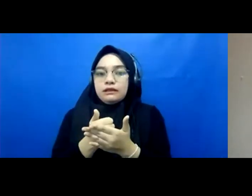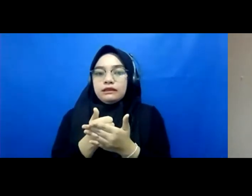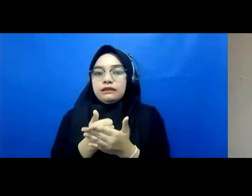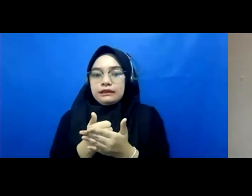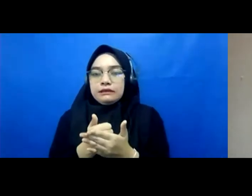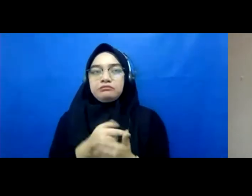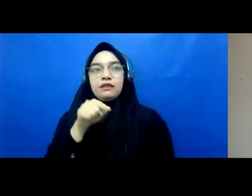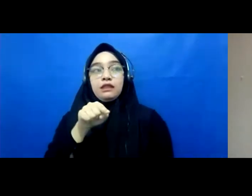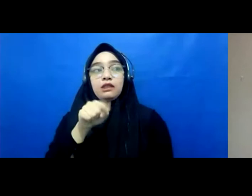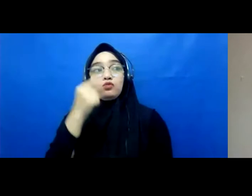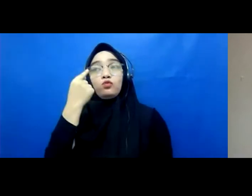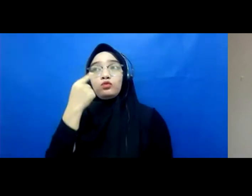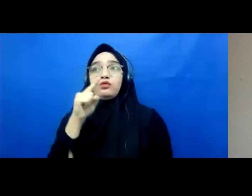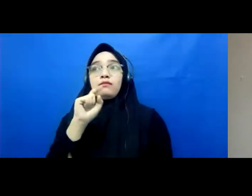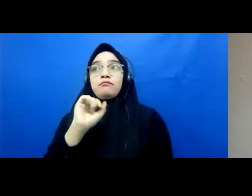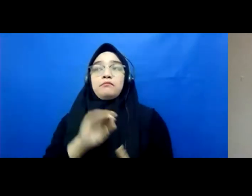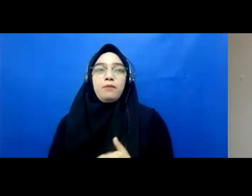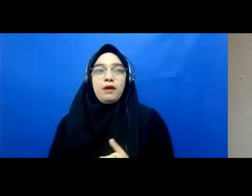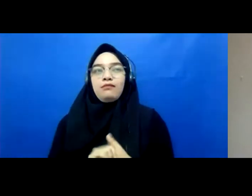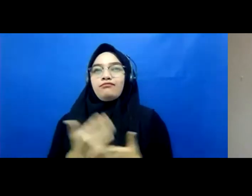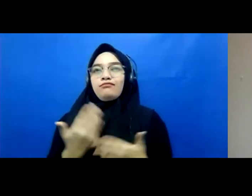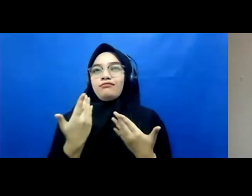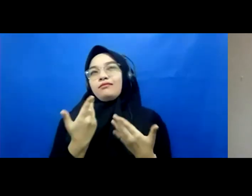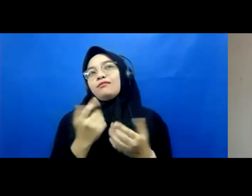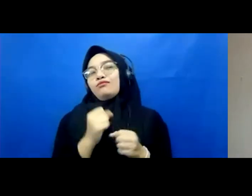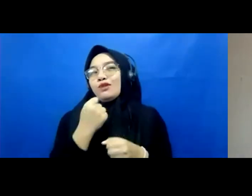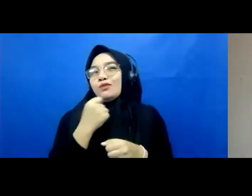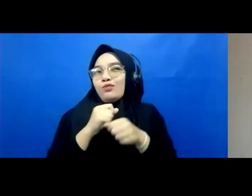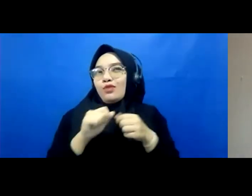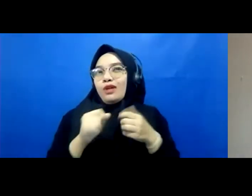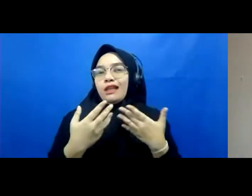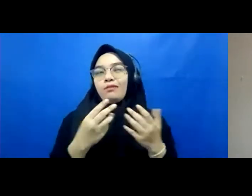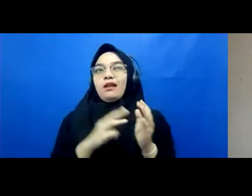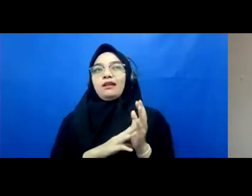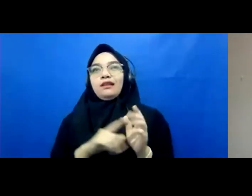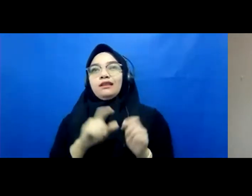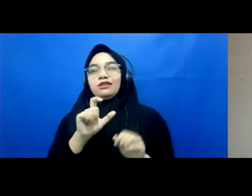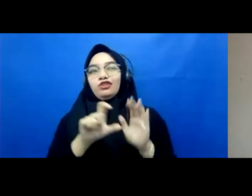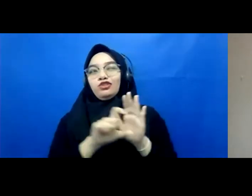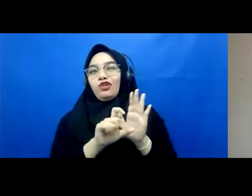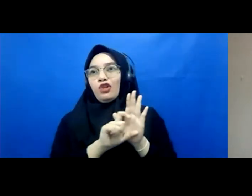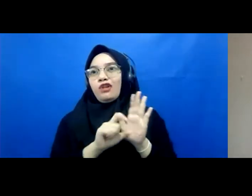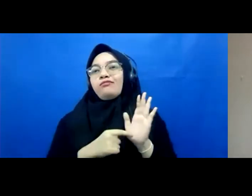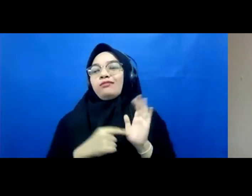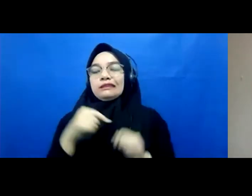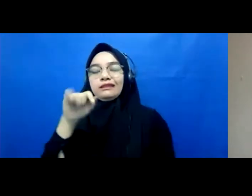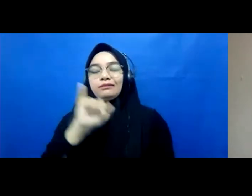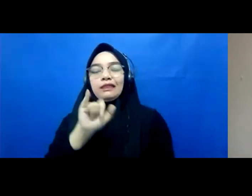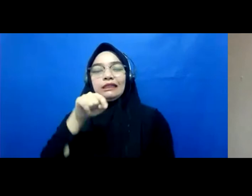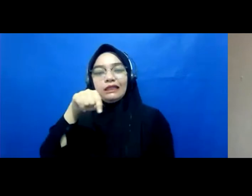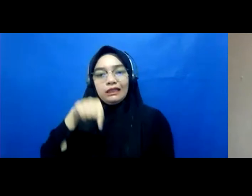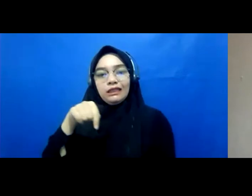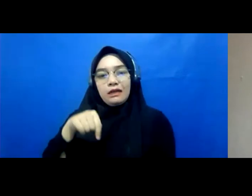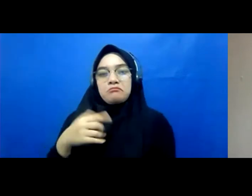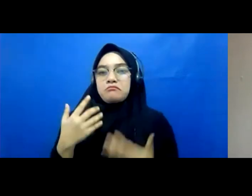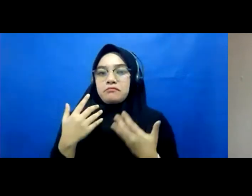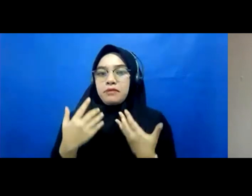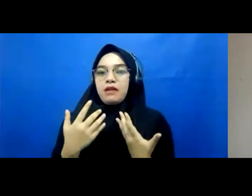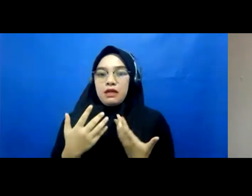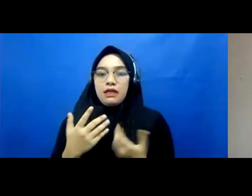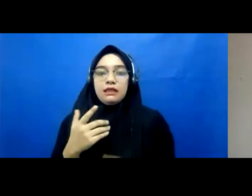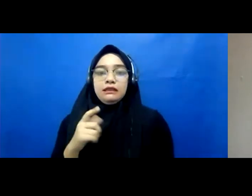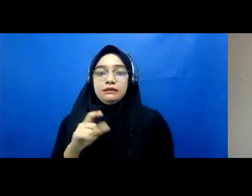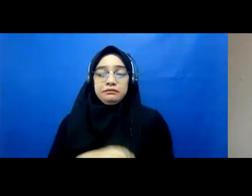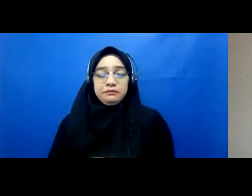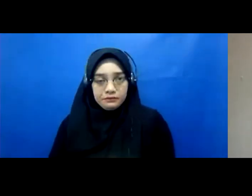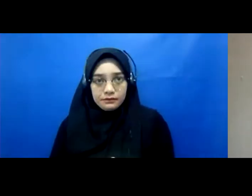remains sustainable. This is something that is no easy task, but it's something that we've managed to do and do rather well over the